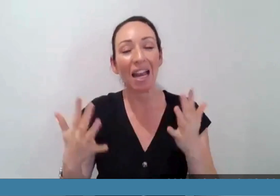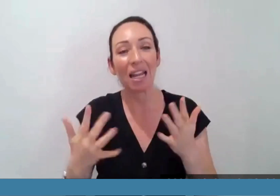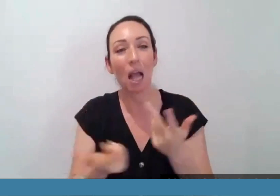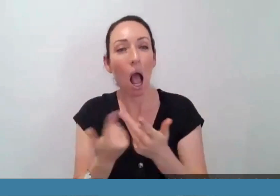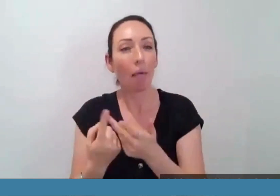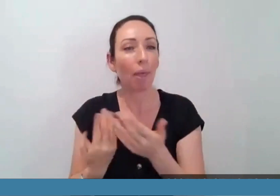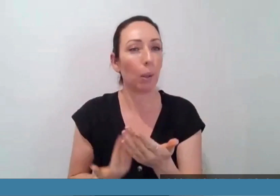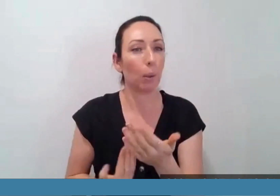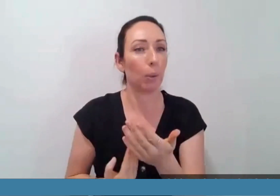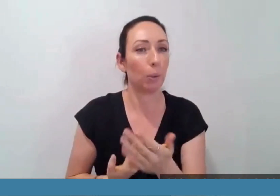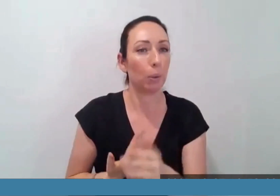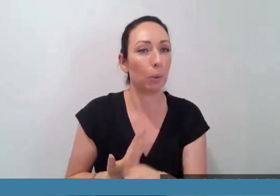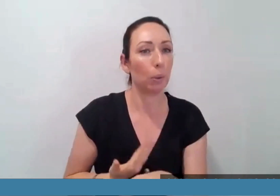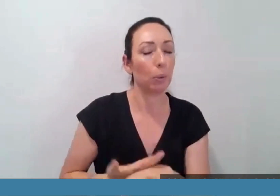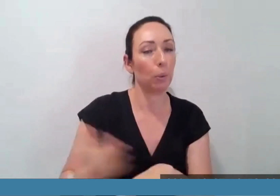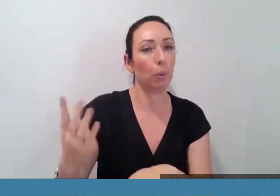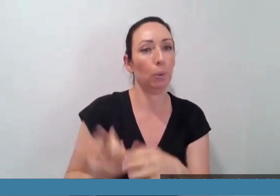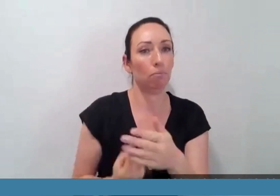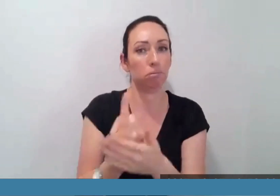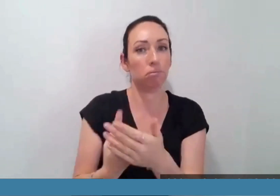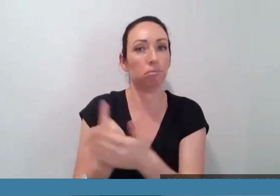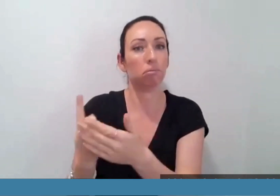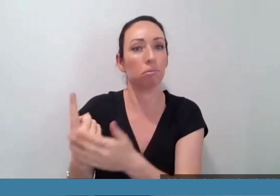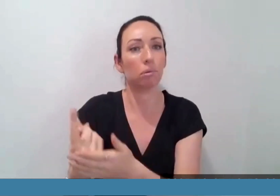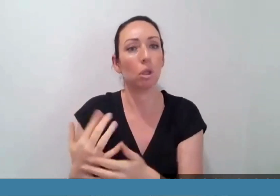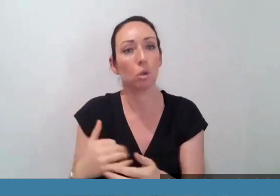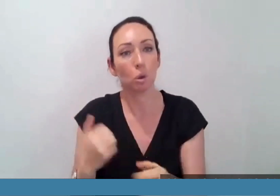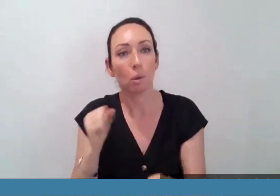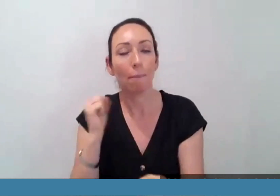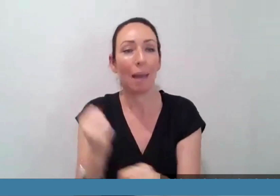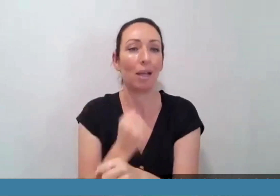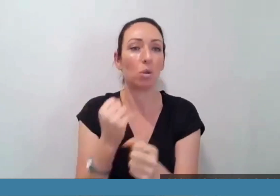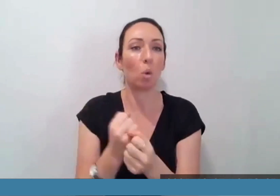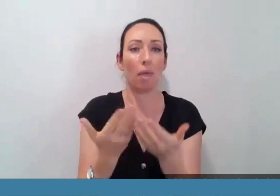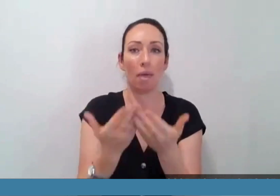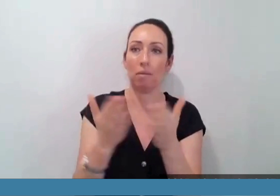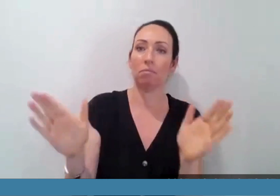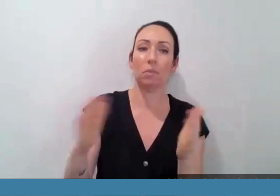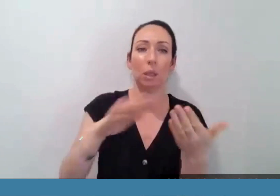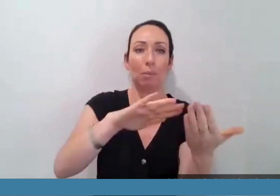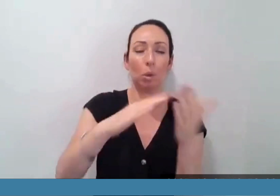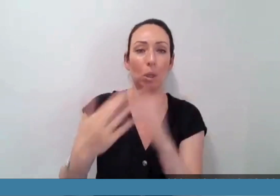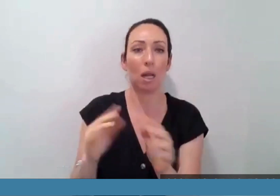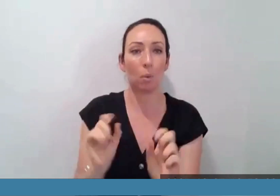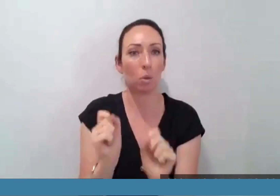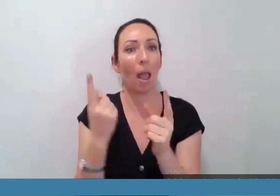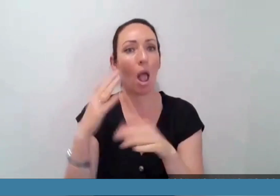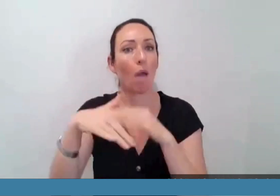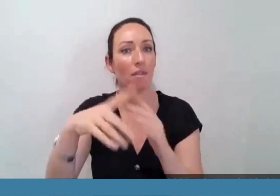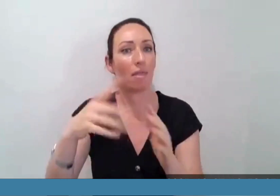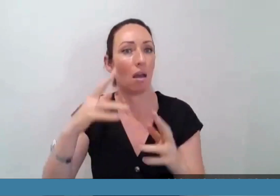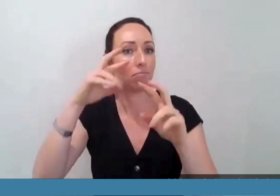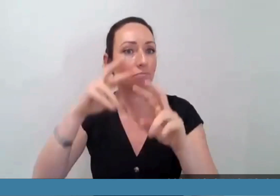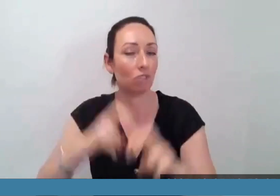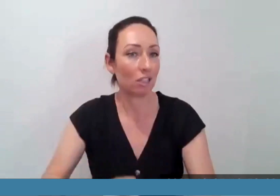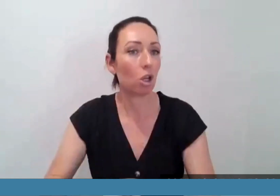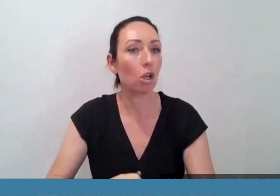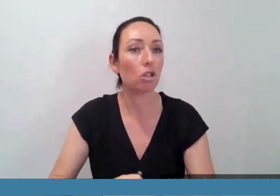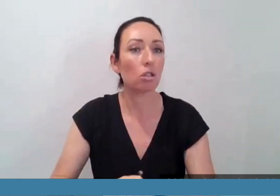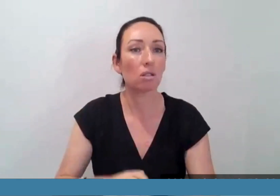greater awareness within the public community. The disability spectrum is very broad and affects more people, or can happen to more